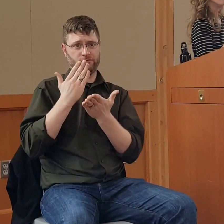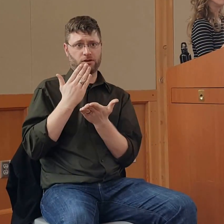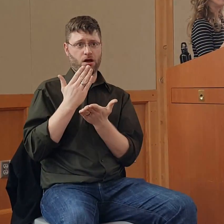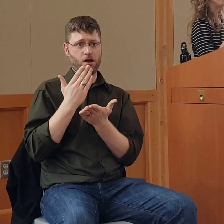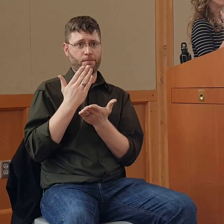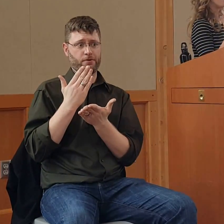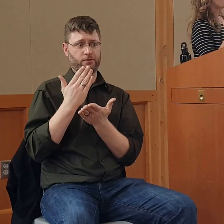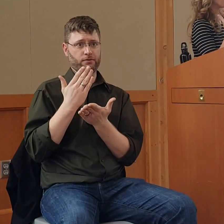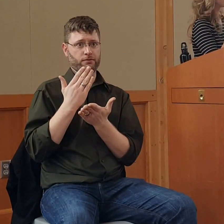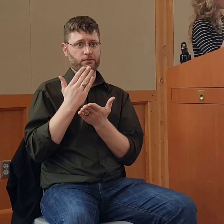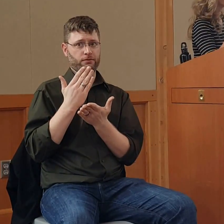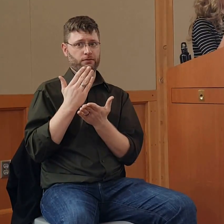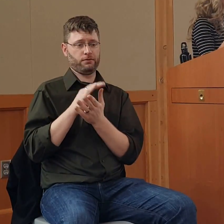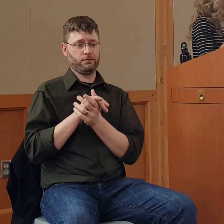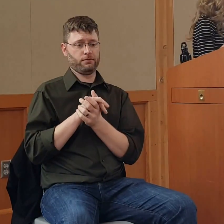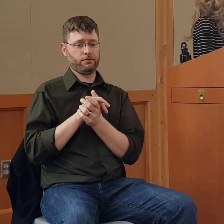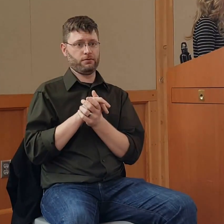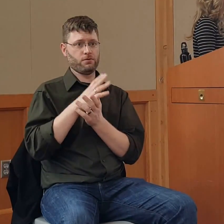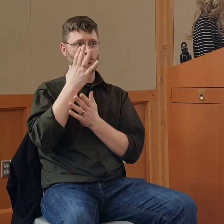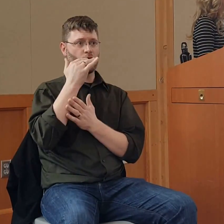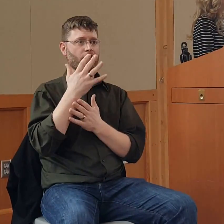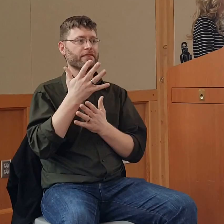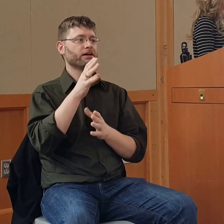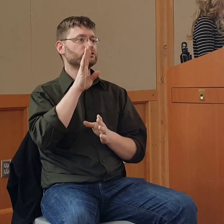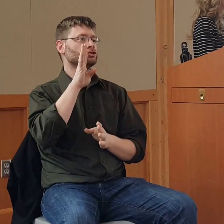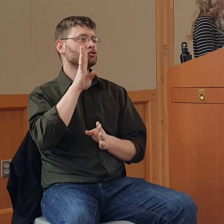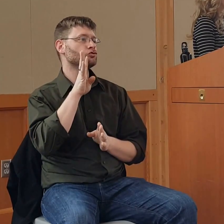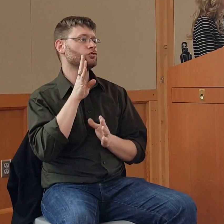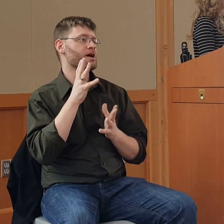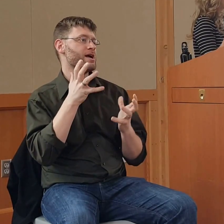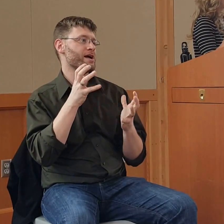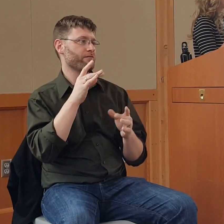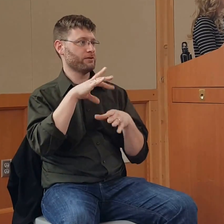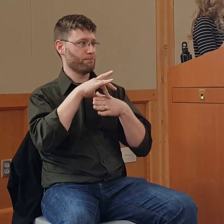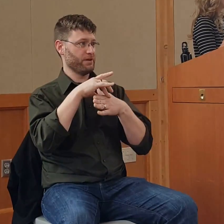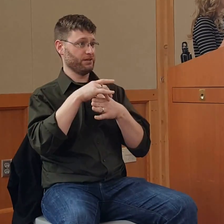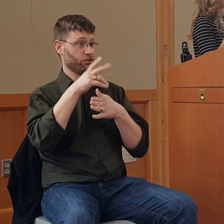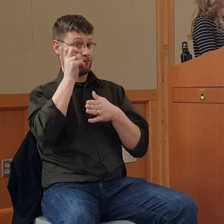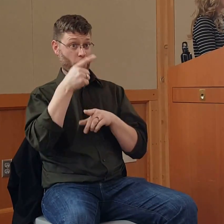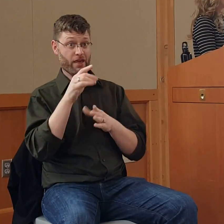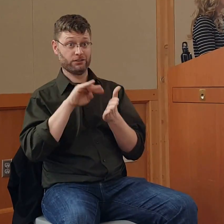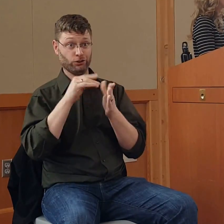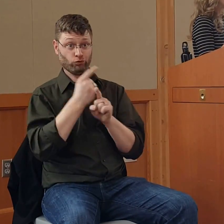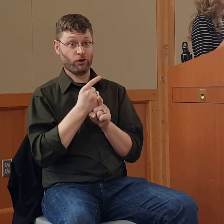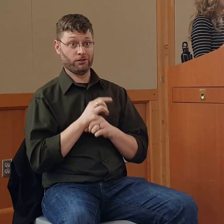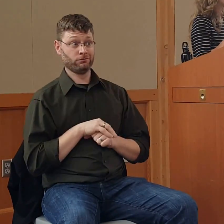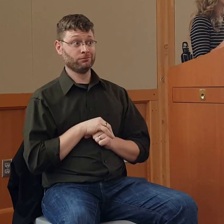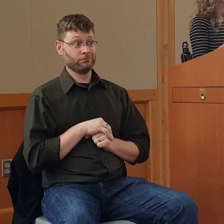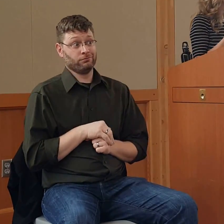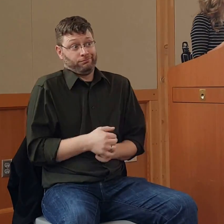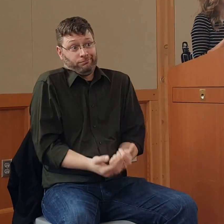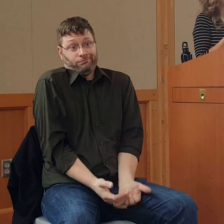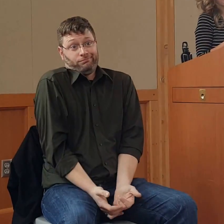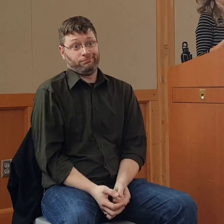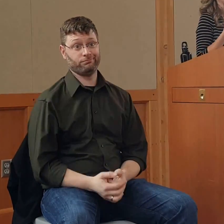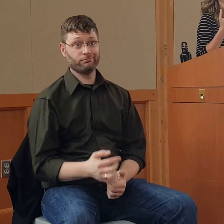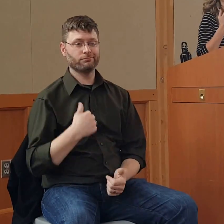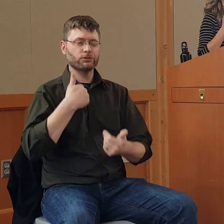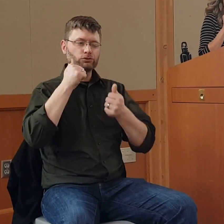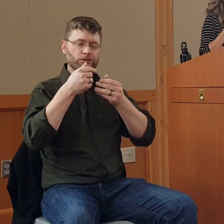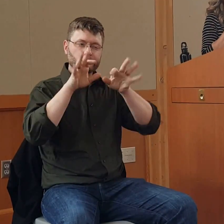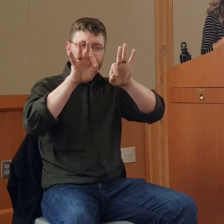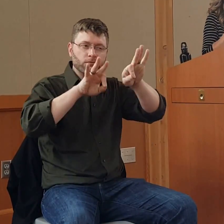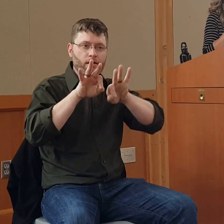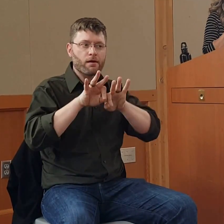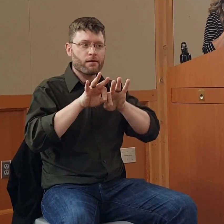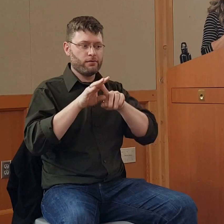because they craved meat. Has anybody ever heard people say that? Anybody ever said that they craved meat? And what I really try to convey to people